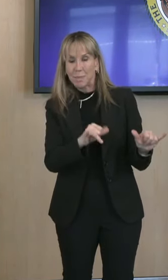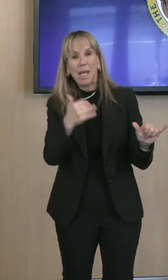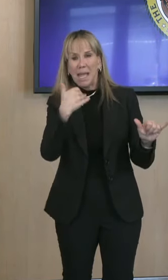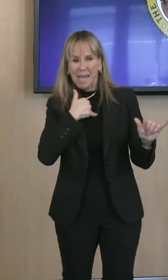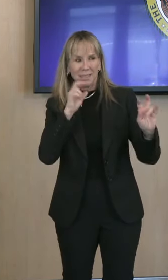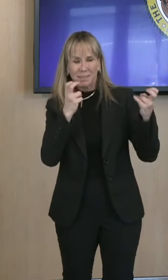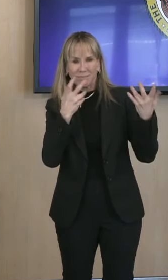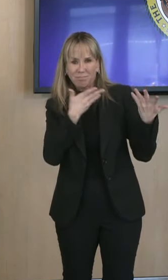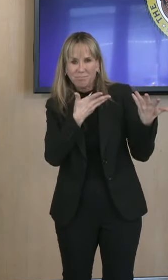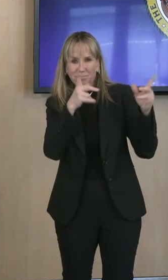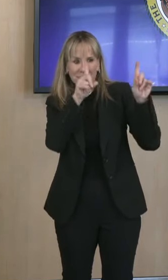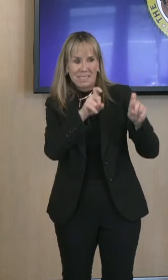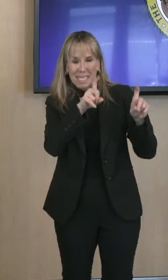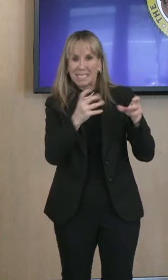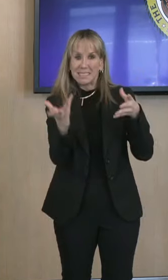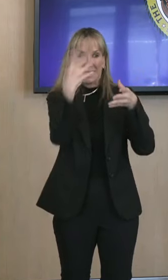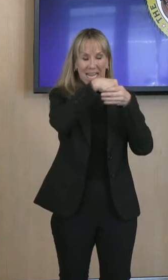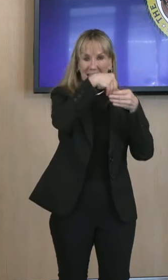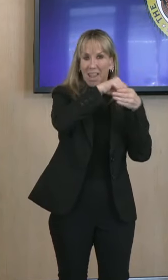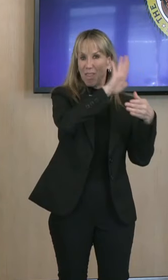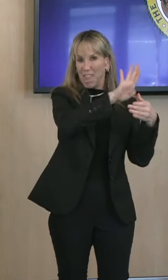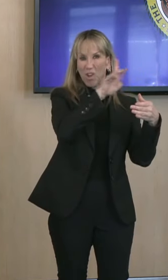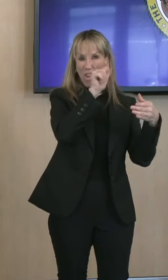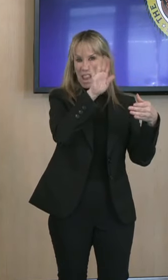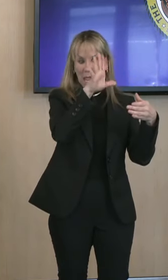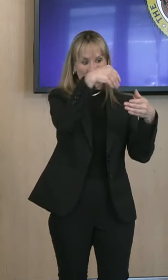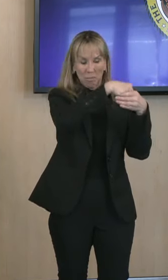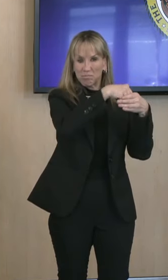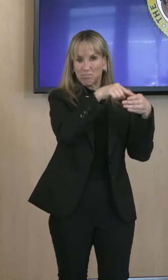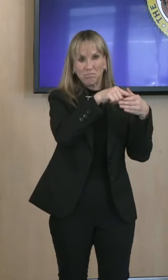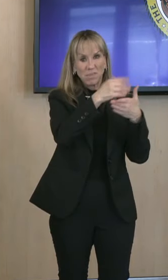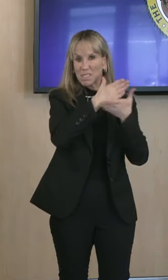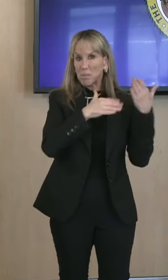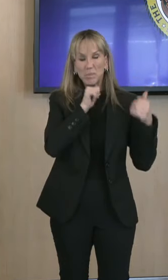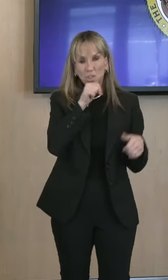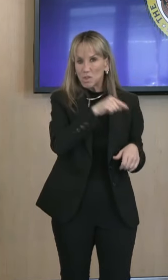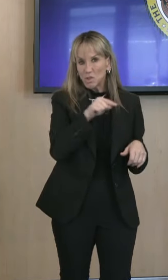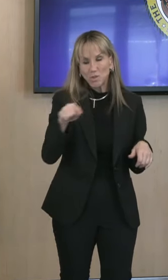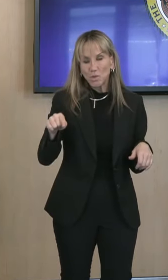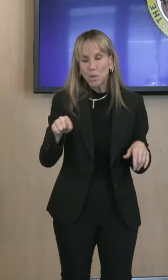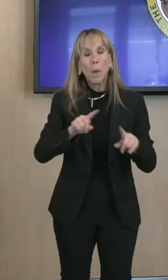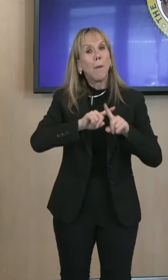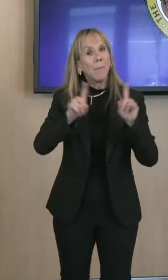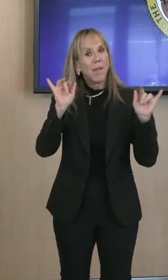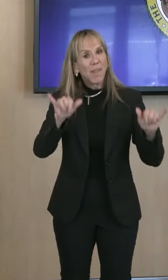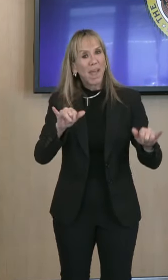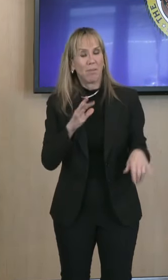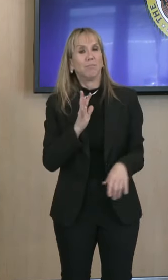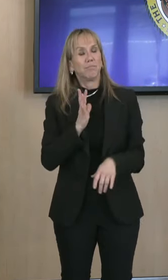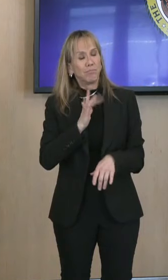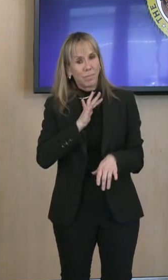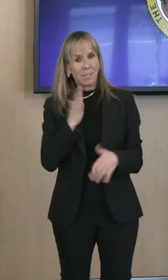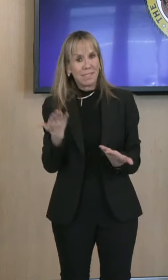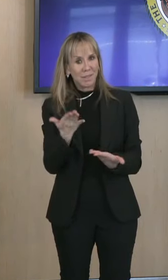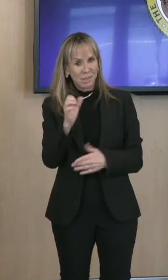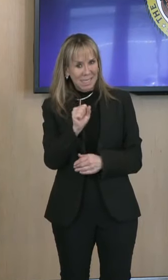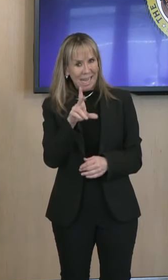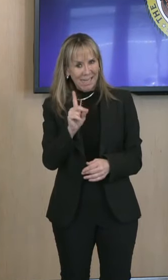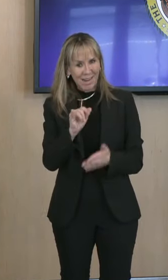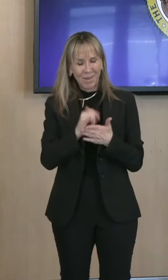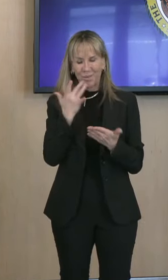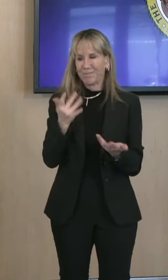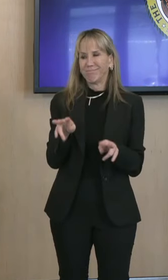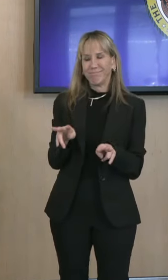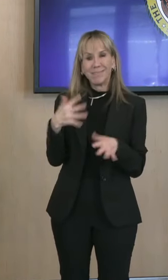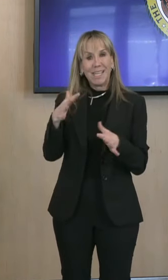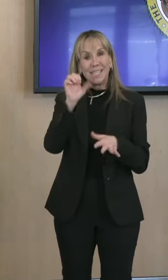the testing capacity within their own health system lab. But that is the brilliance and the amazement of San Diego.